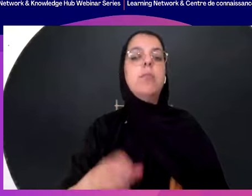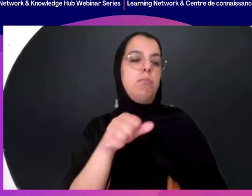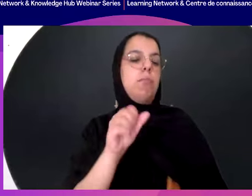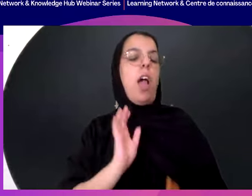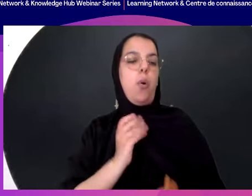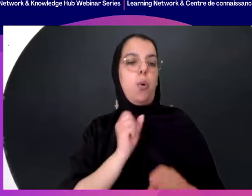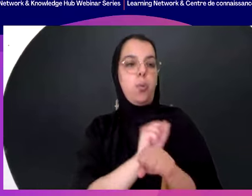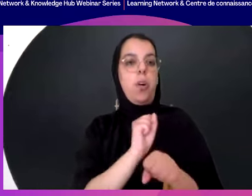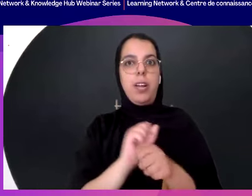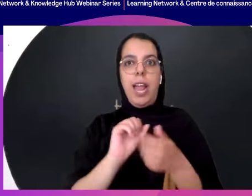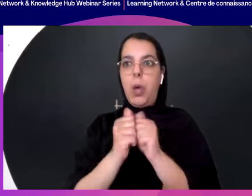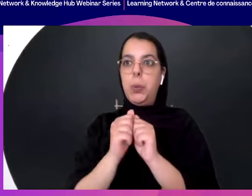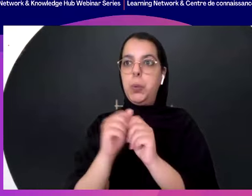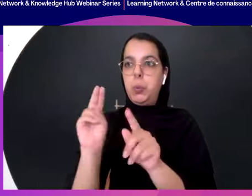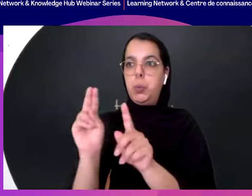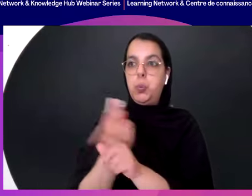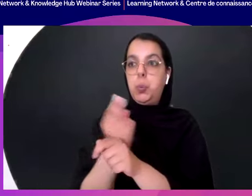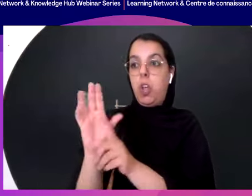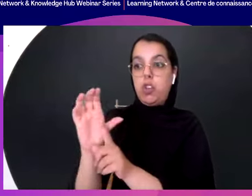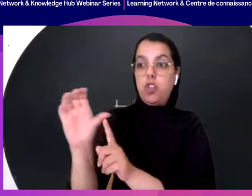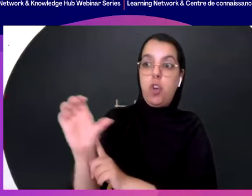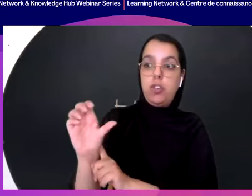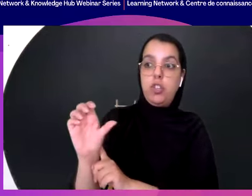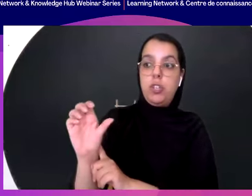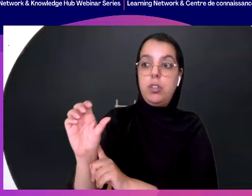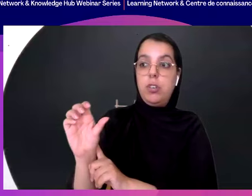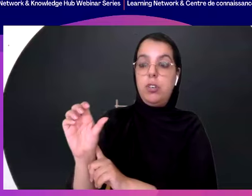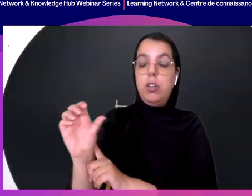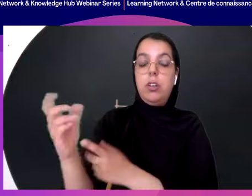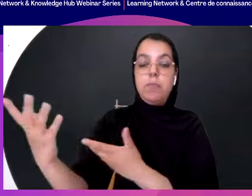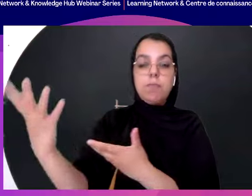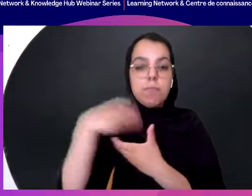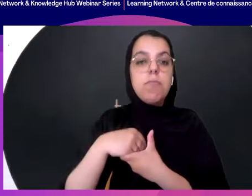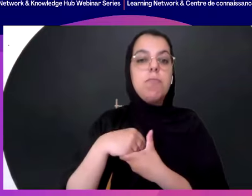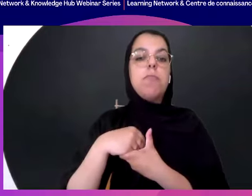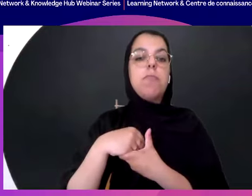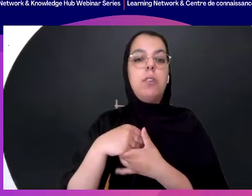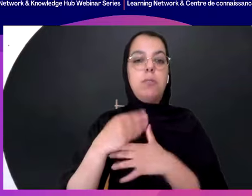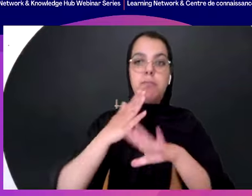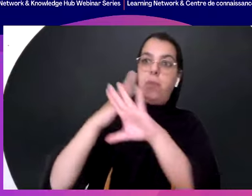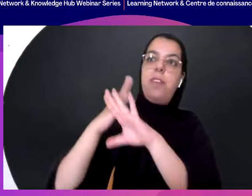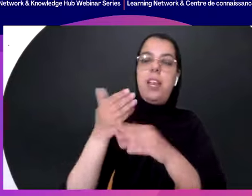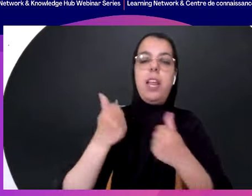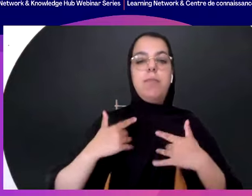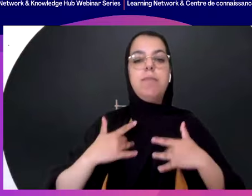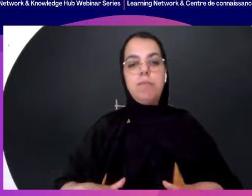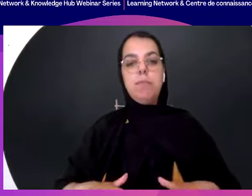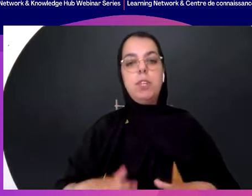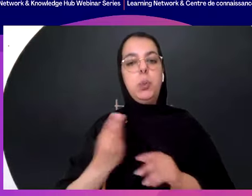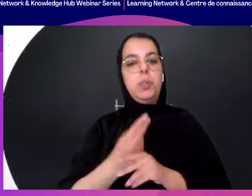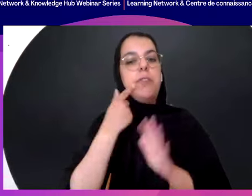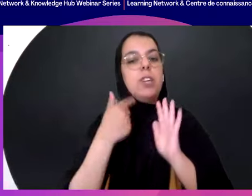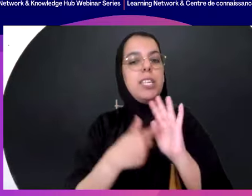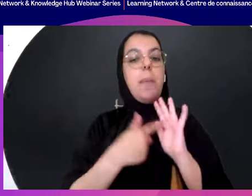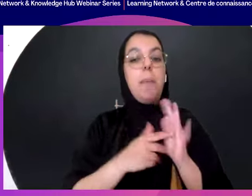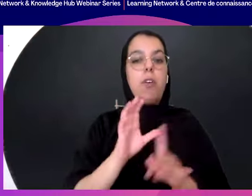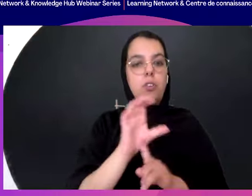factors, including cultural engagement and cultural pride. And so we do show those factors can be